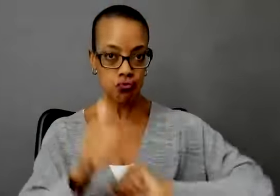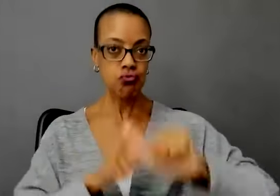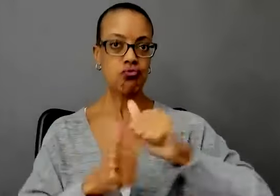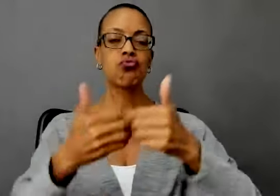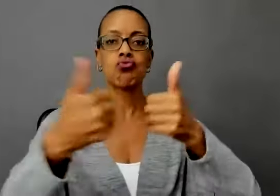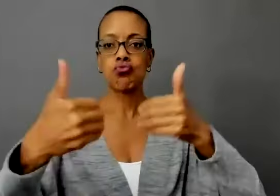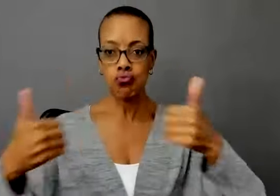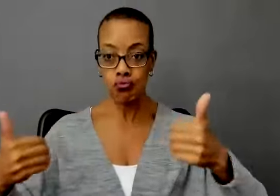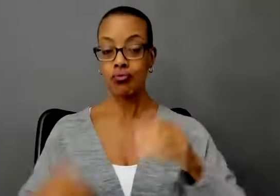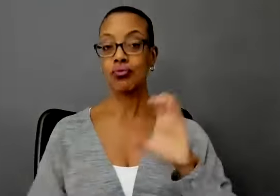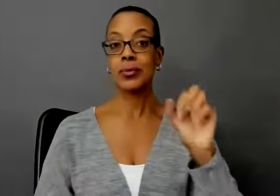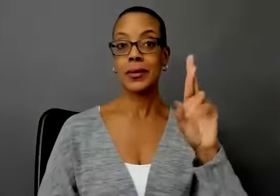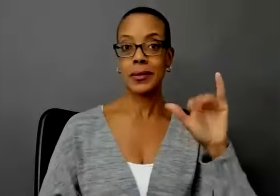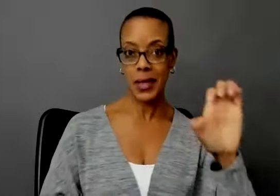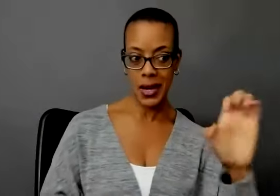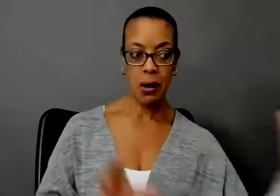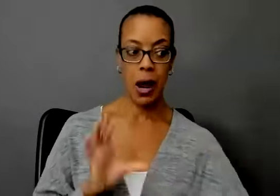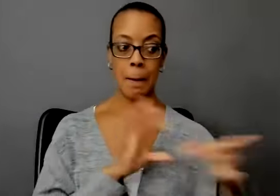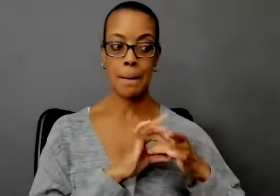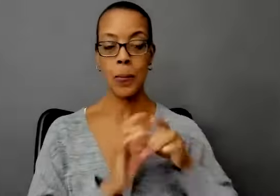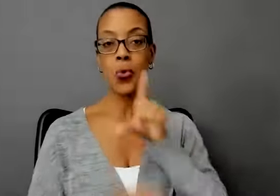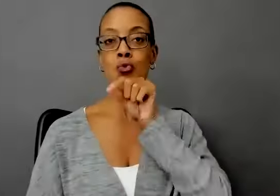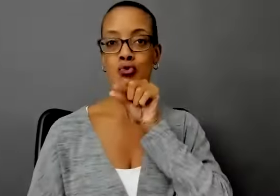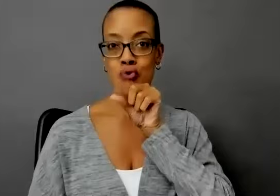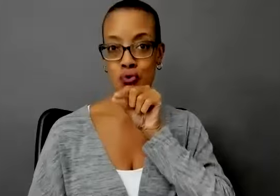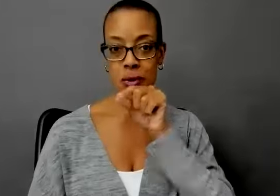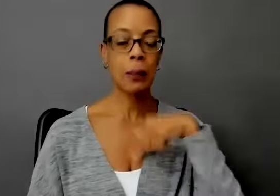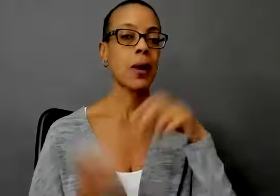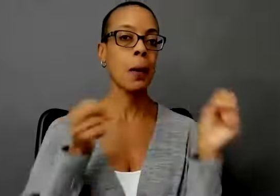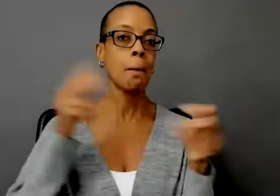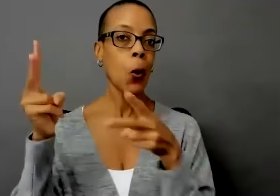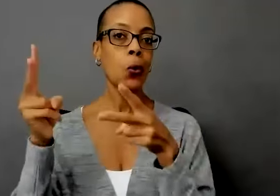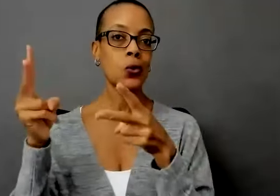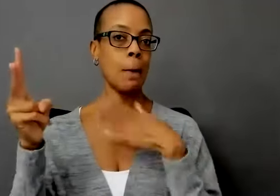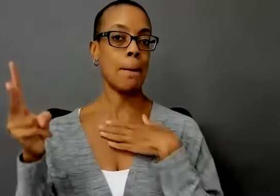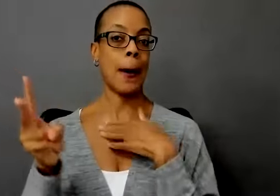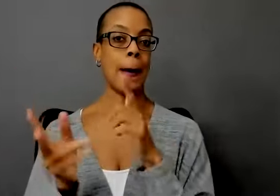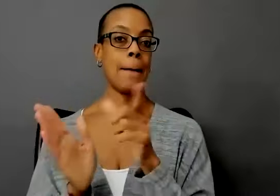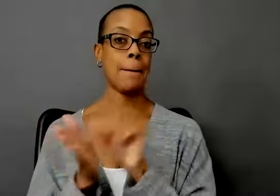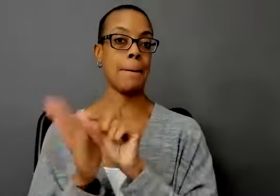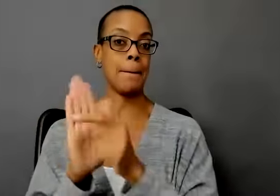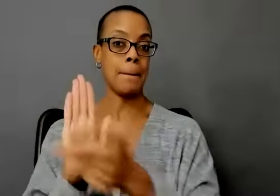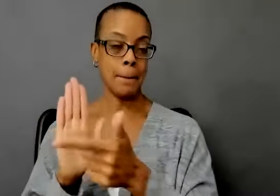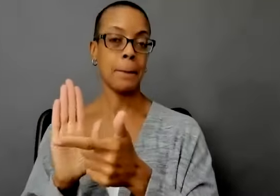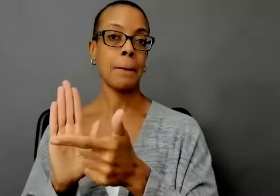Carrie and I were connected through Twitter after I posted something about my publication ban being removed on Twitter.